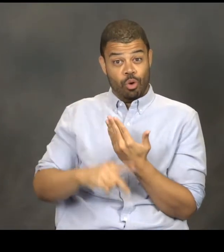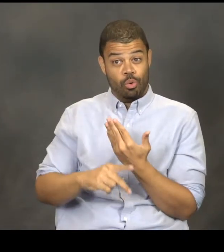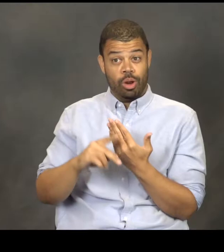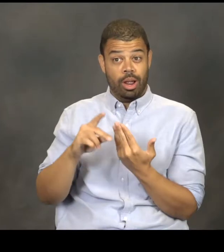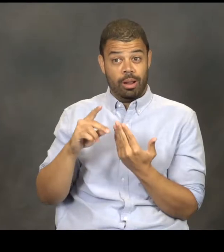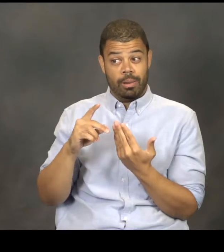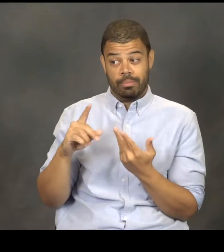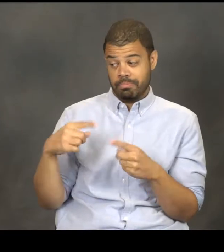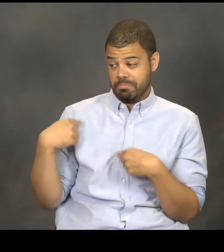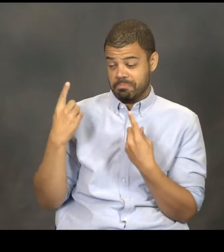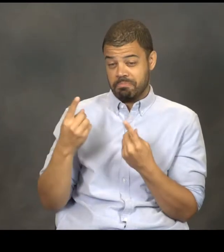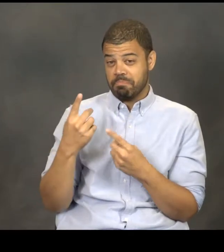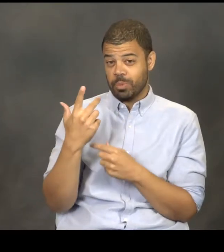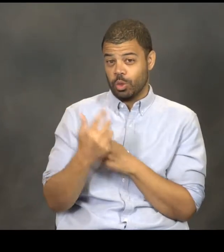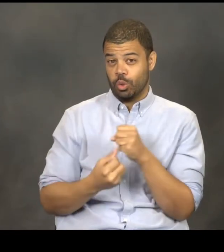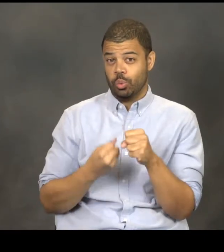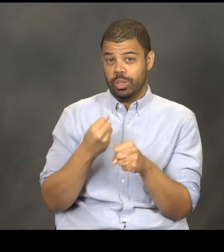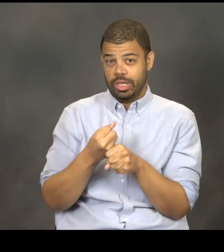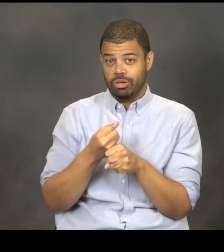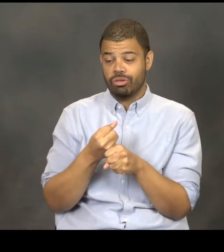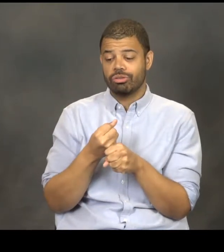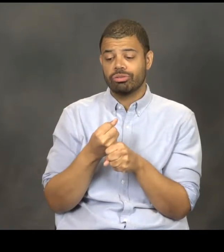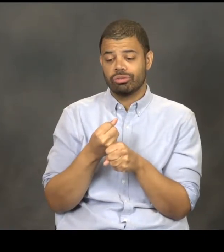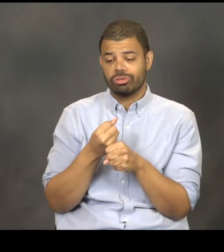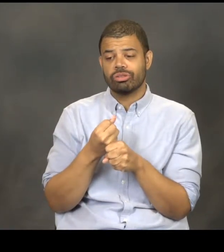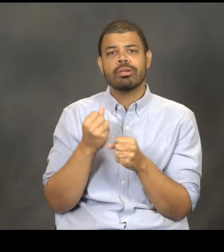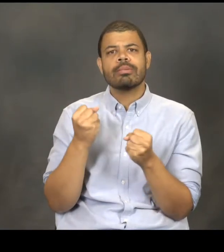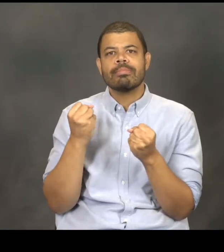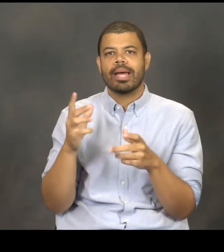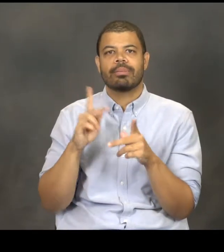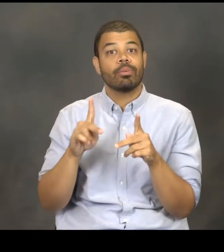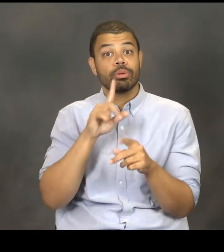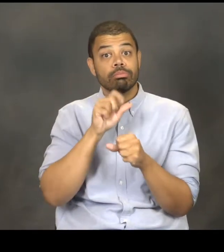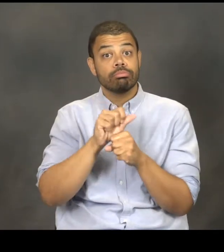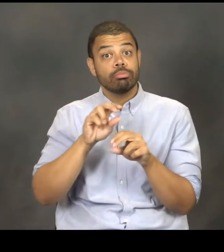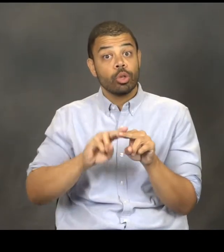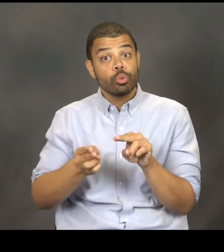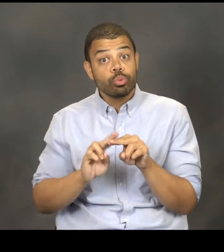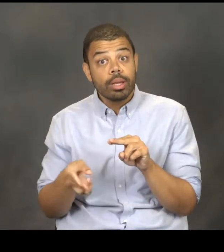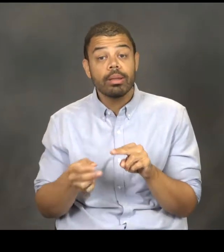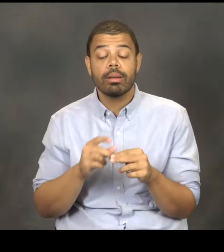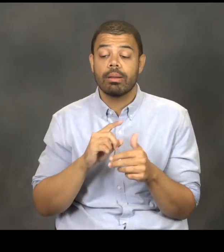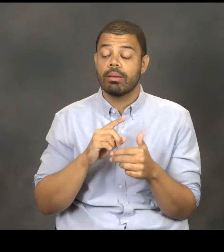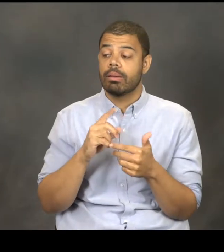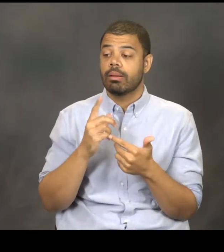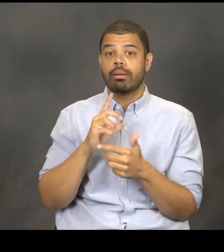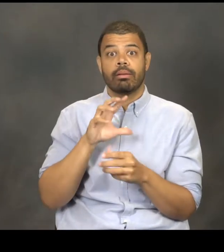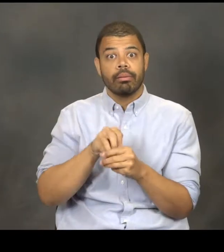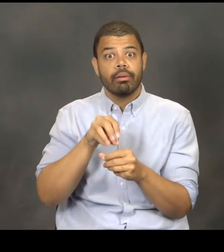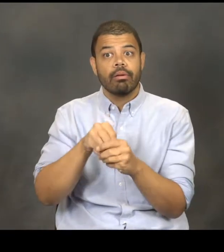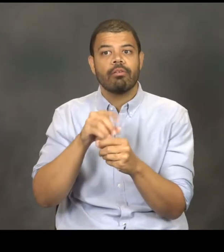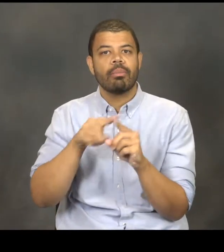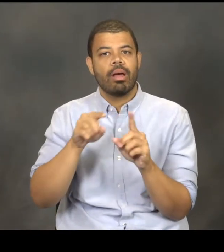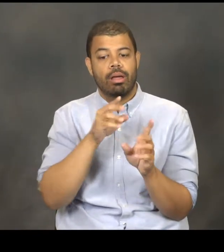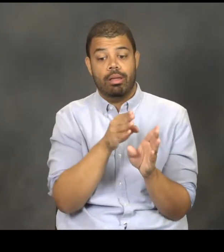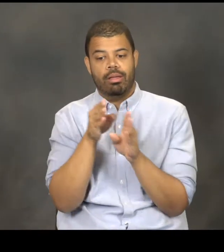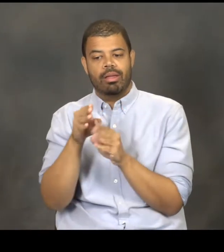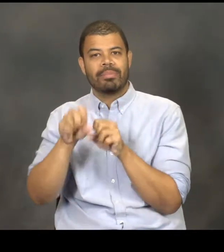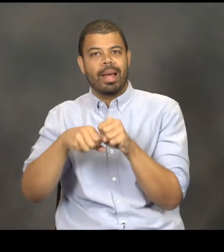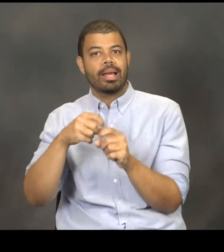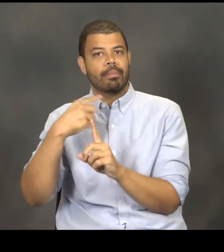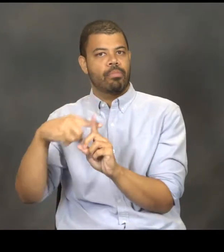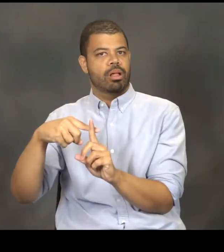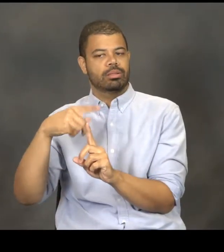over the course of the last 3 years. Lots of folks losing weight, lots of folks getting involved, but the plus piece is what really makes it